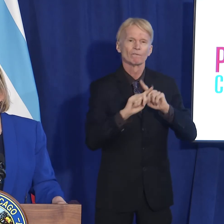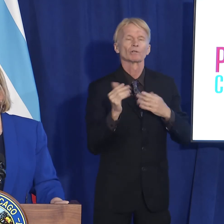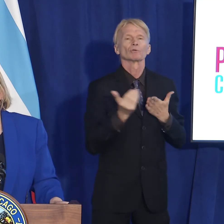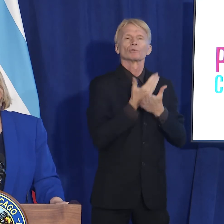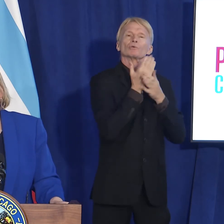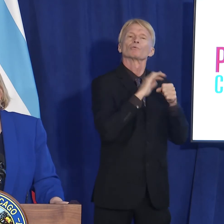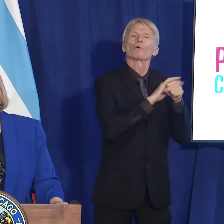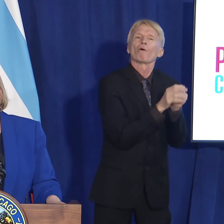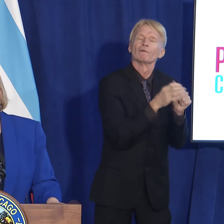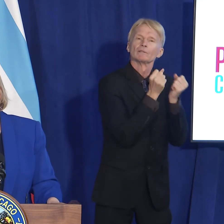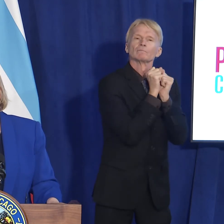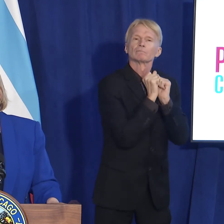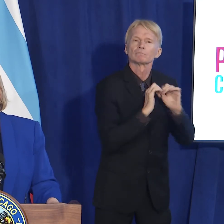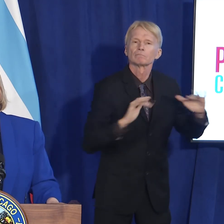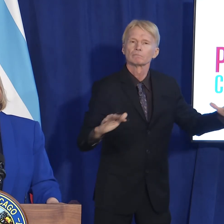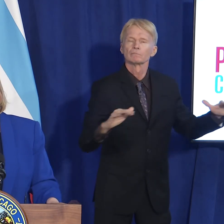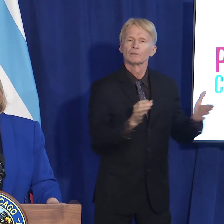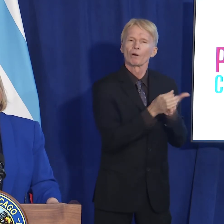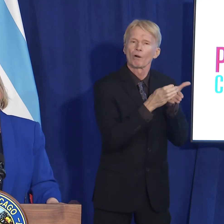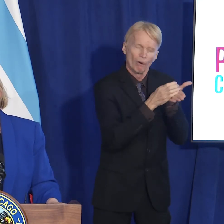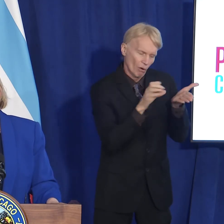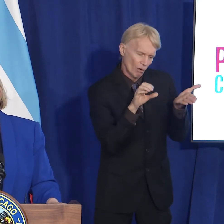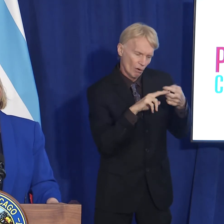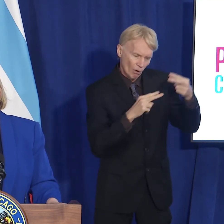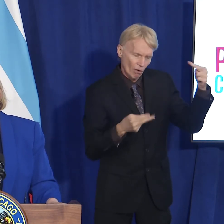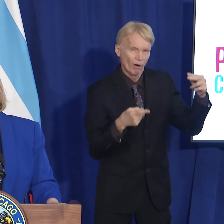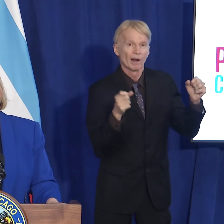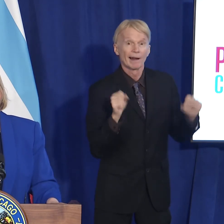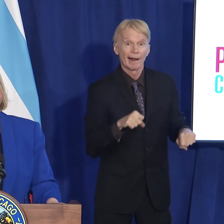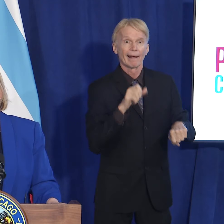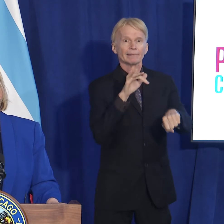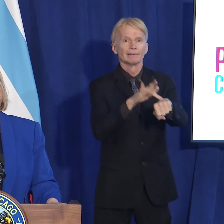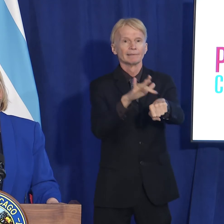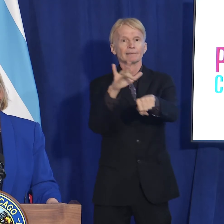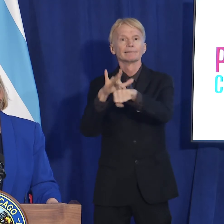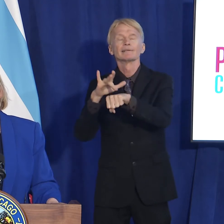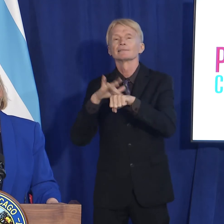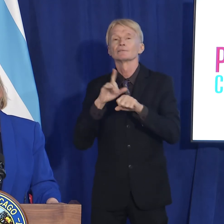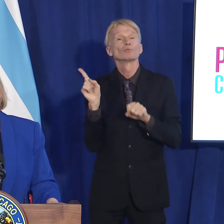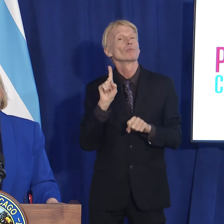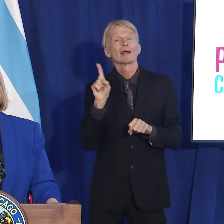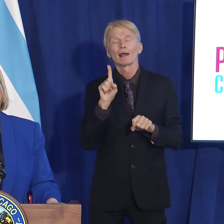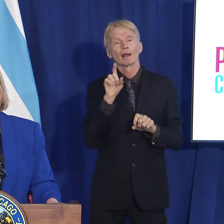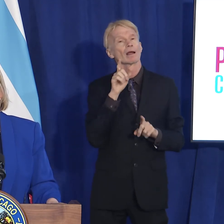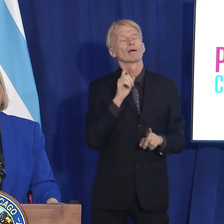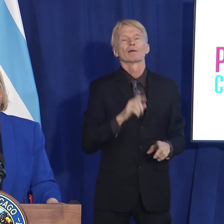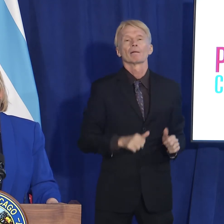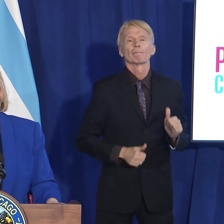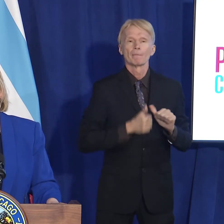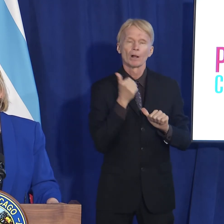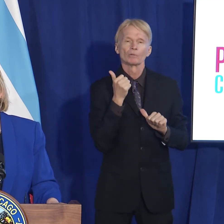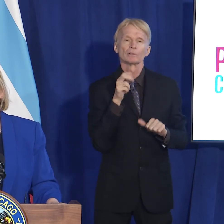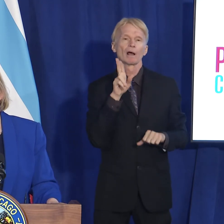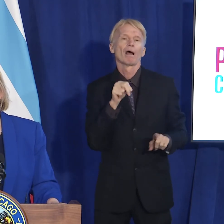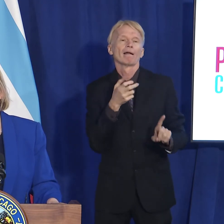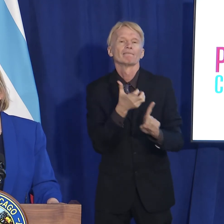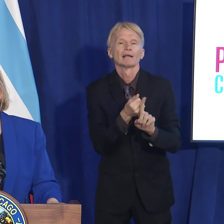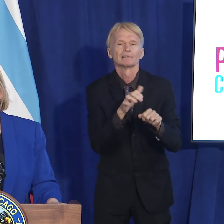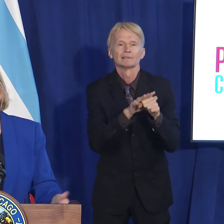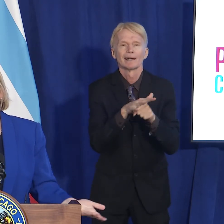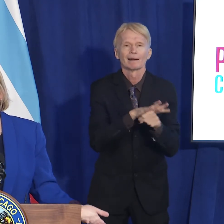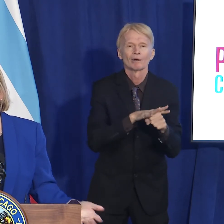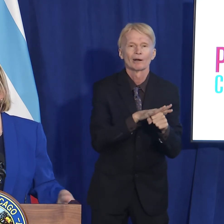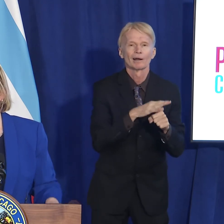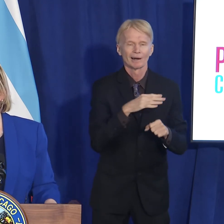seeing all cases, not just the variants, really landing in unvaccinated neighborhoods and especially social networks. So that's